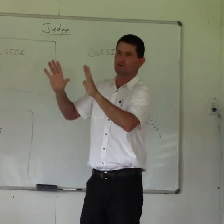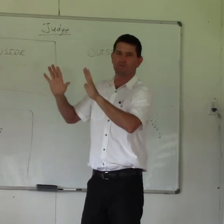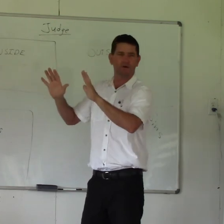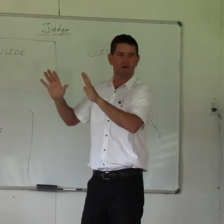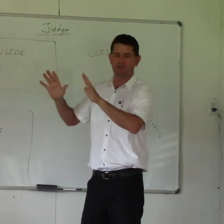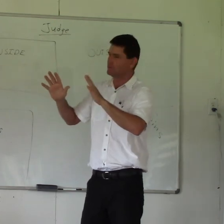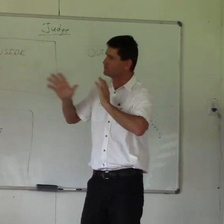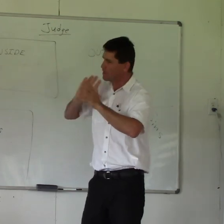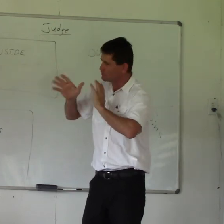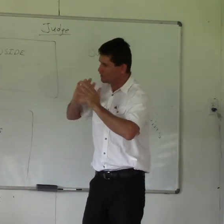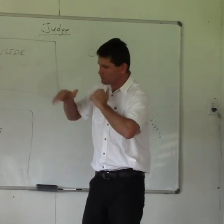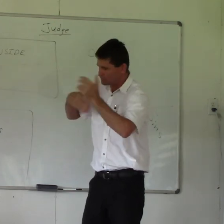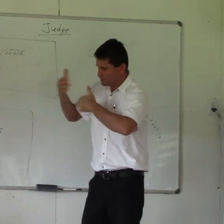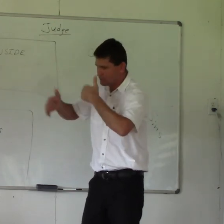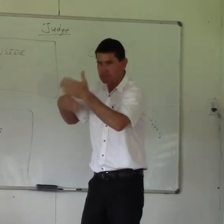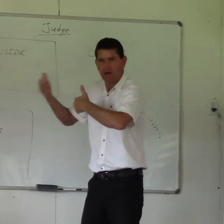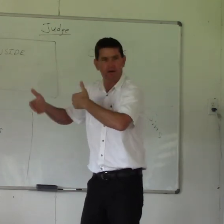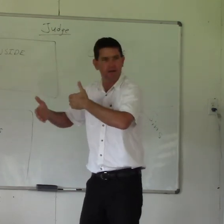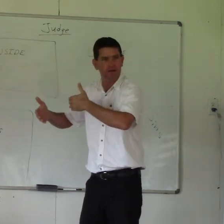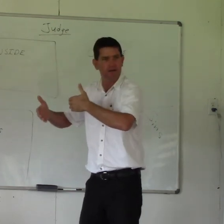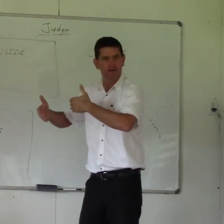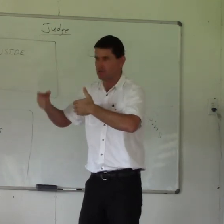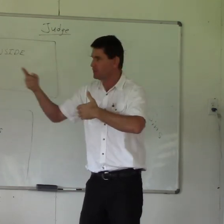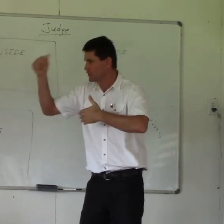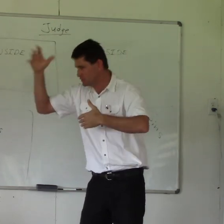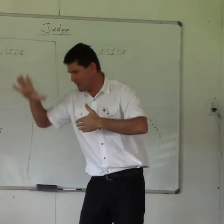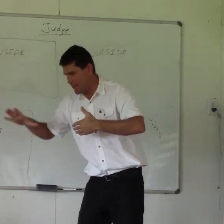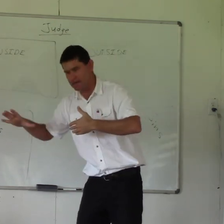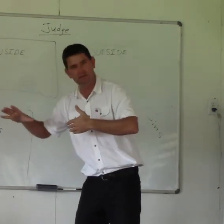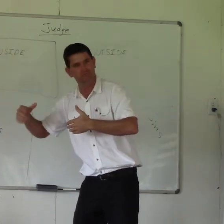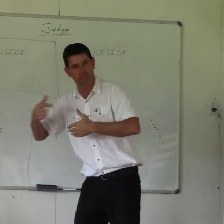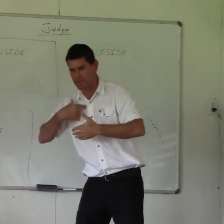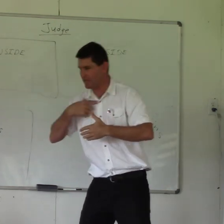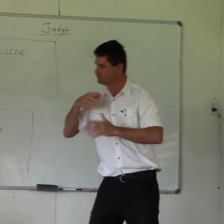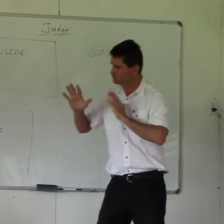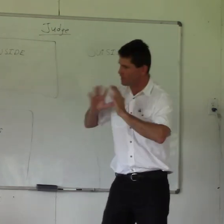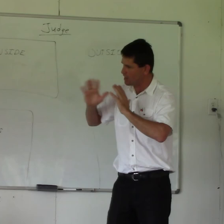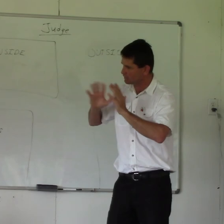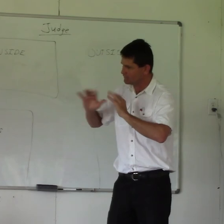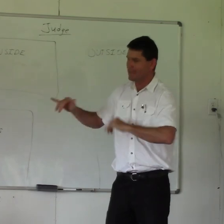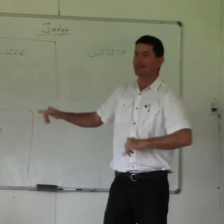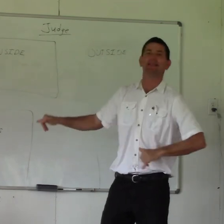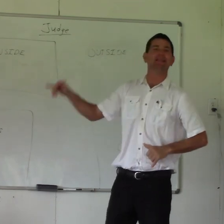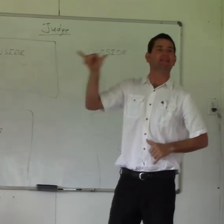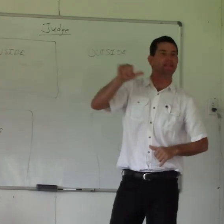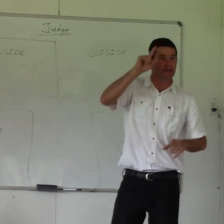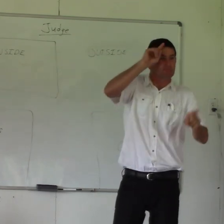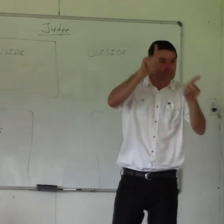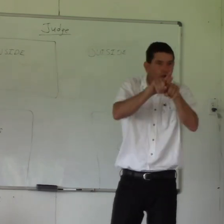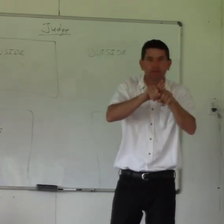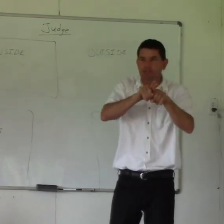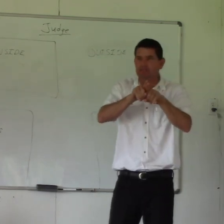wonderful, talk. This man, me, talk. Right? Brothers,